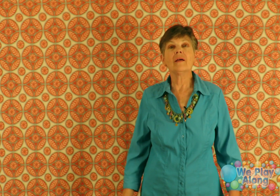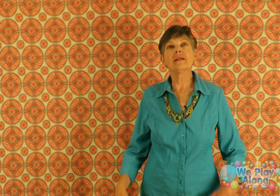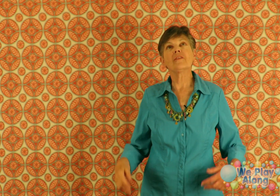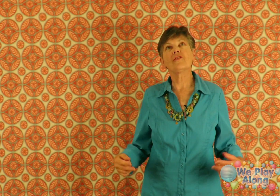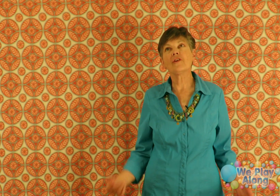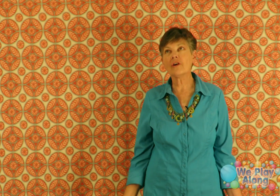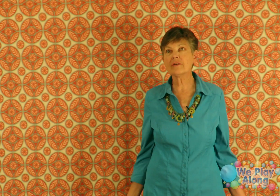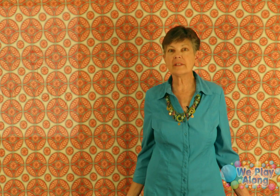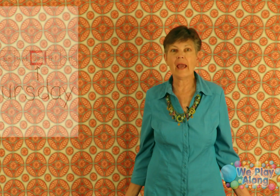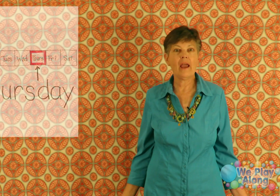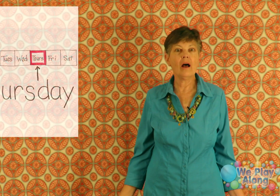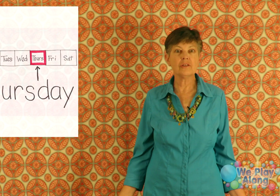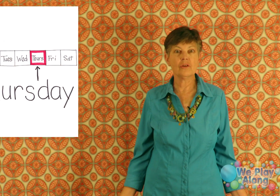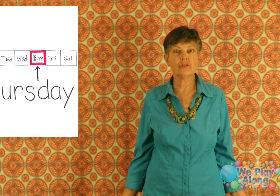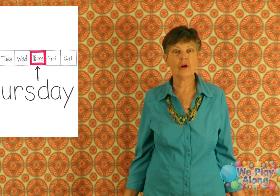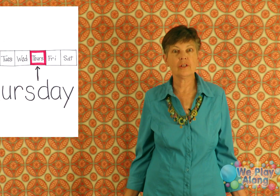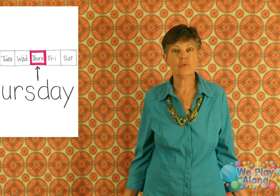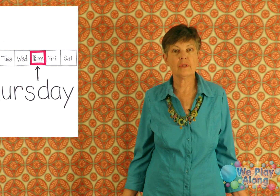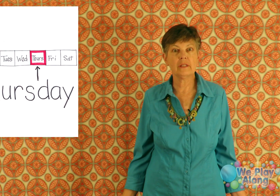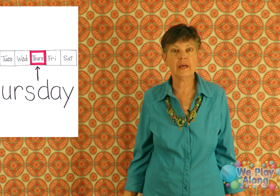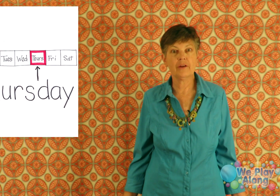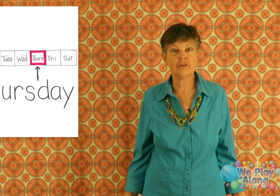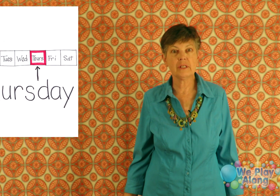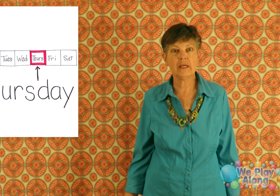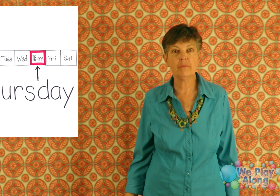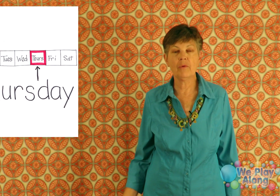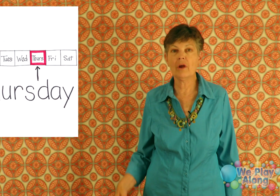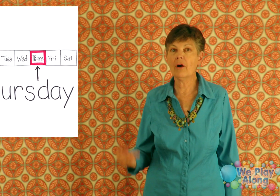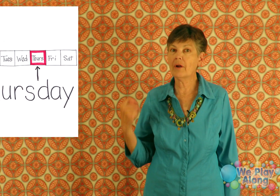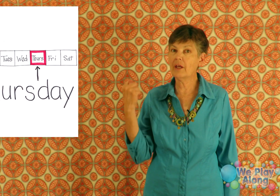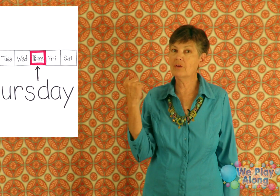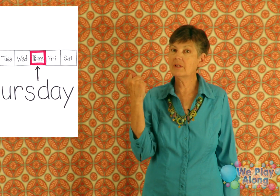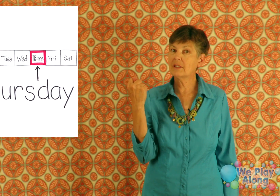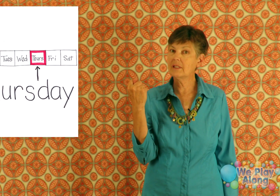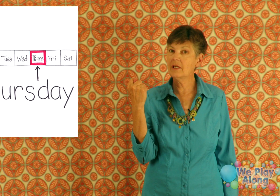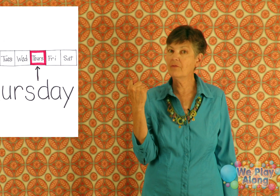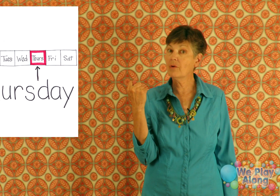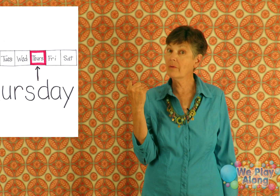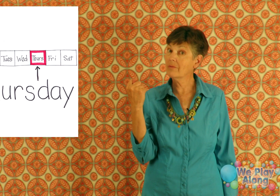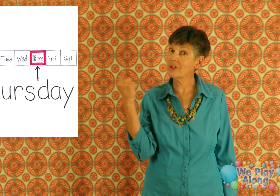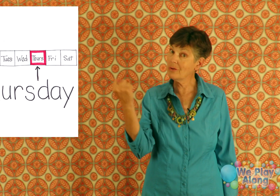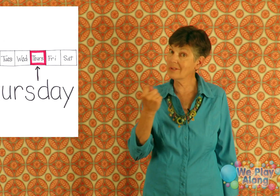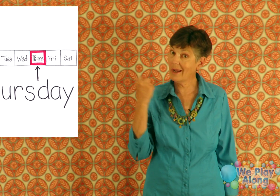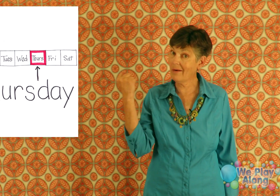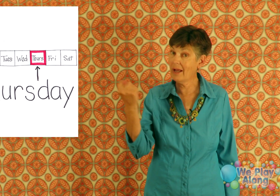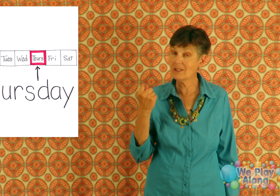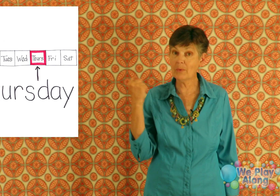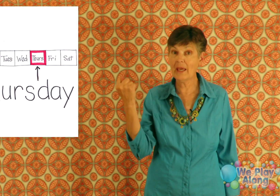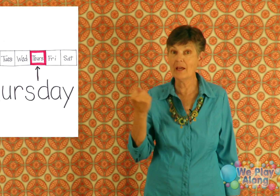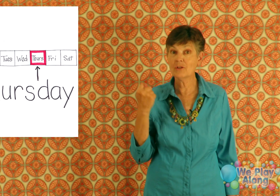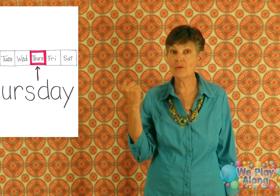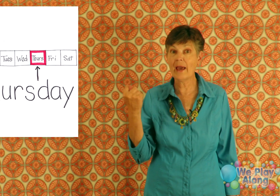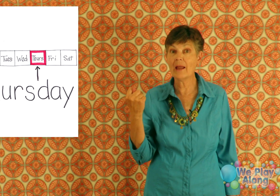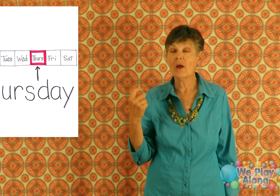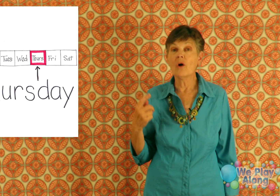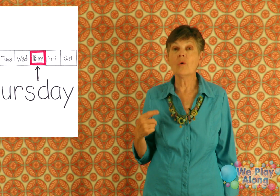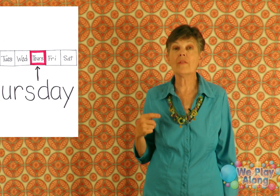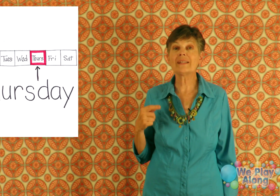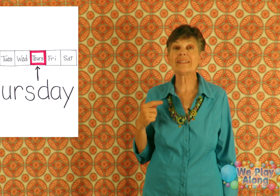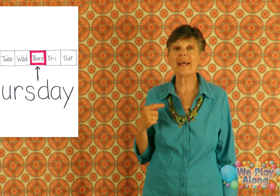Well, Thursday also starts with the letter T, but we already used the T for Tuesday, right? So we can't do that. Well, the